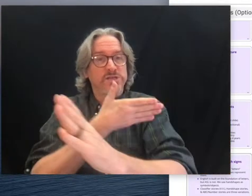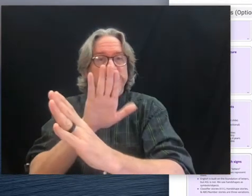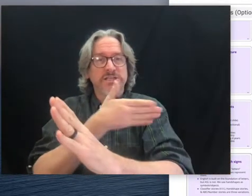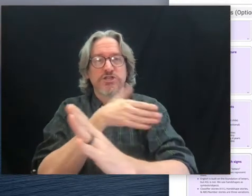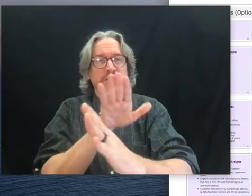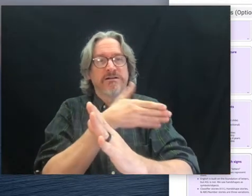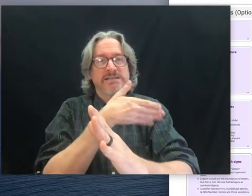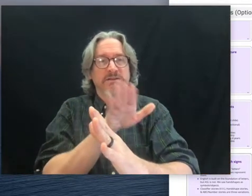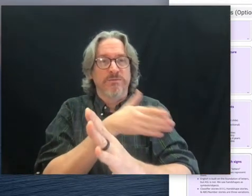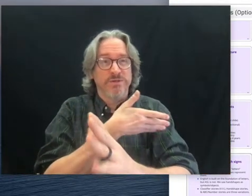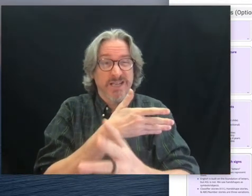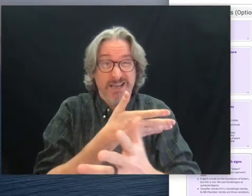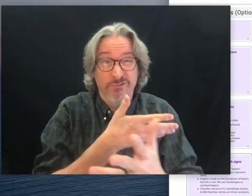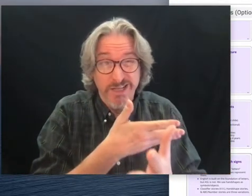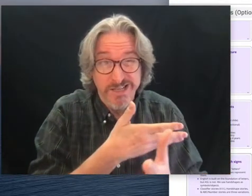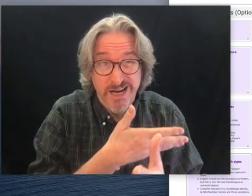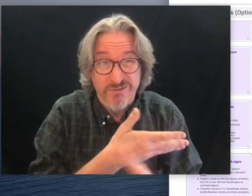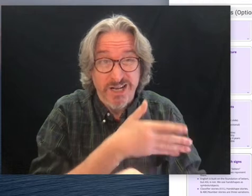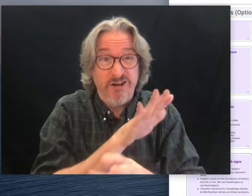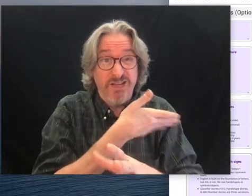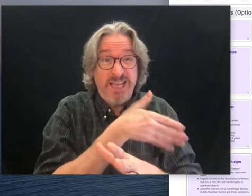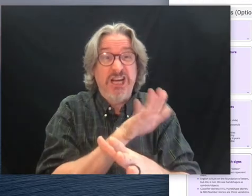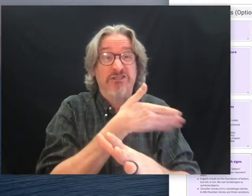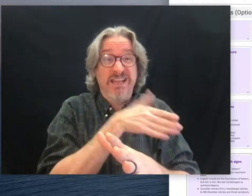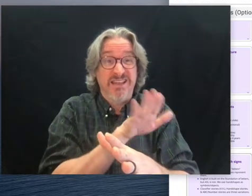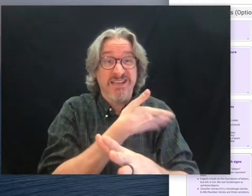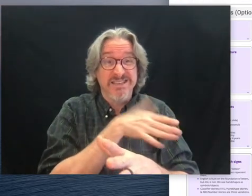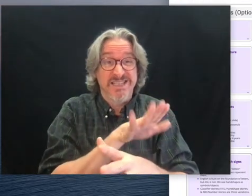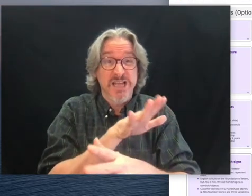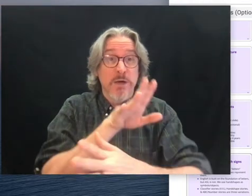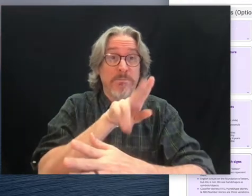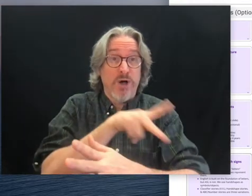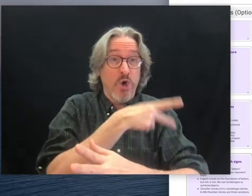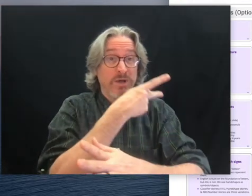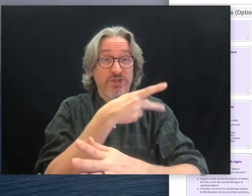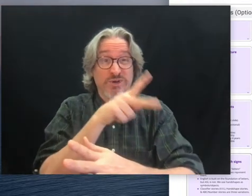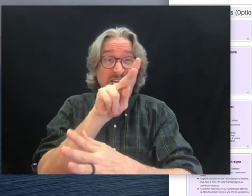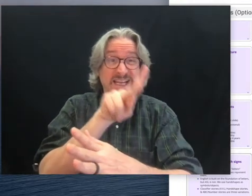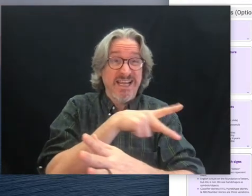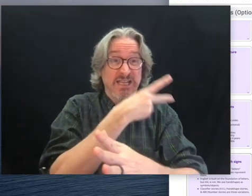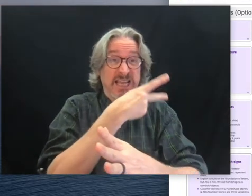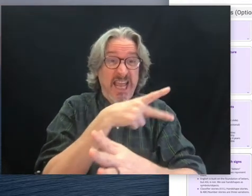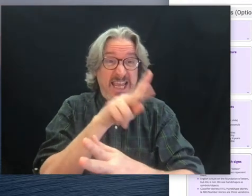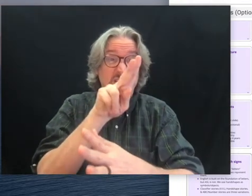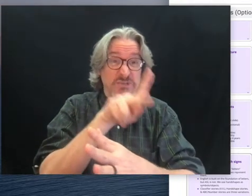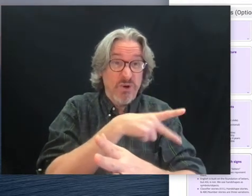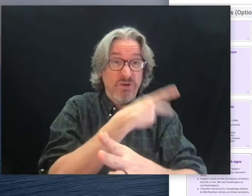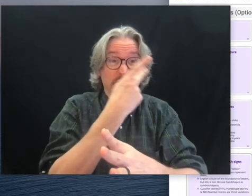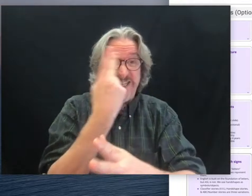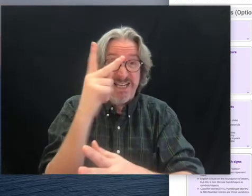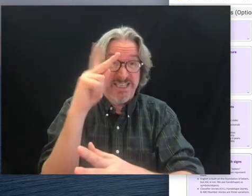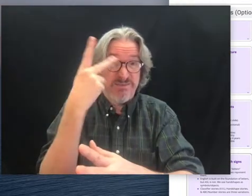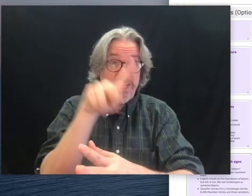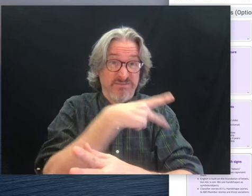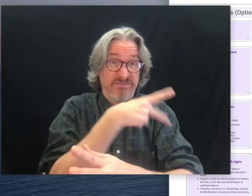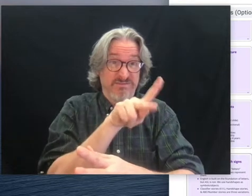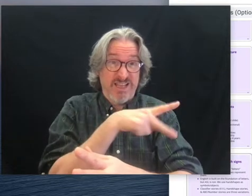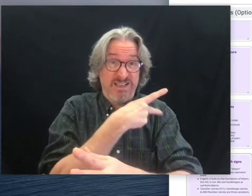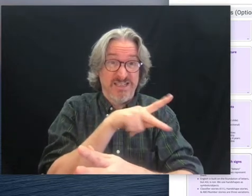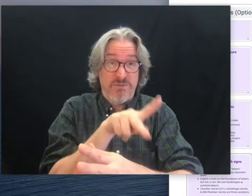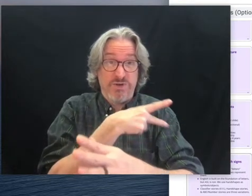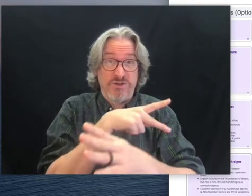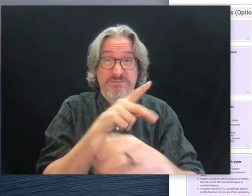So this is a generic sign for music. It really is a sign for like hearing things, because poetry, like English poetry, tends to be